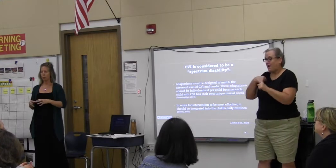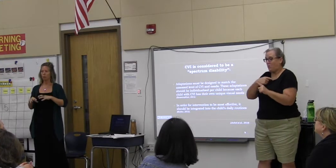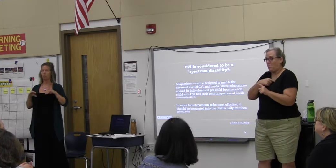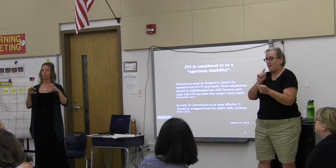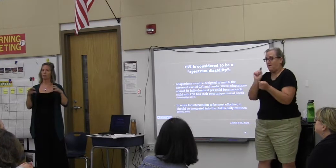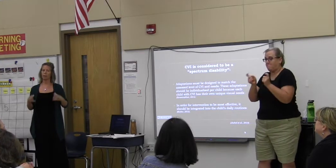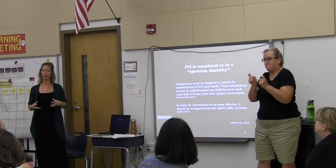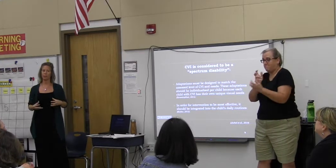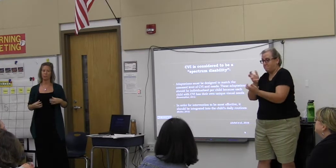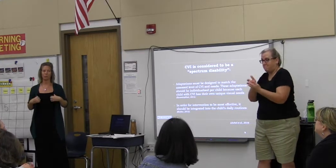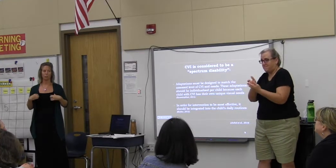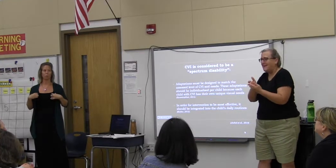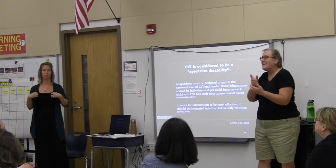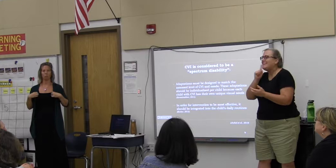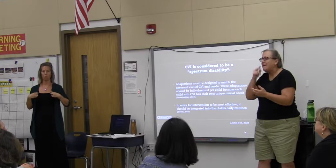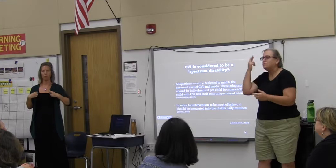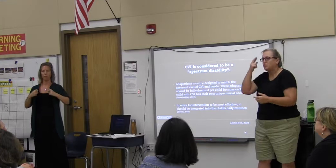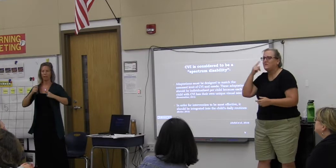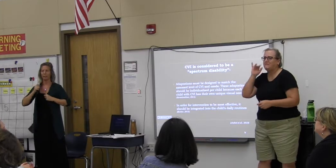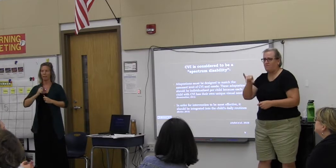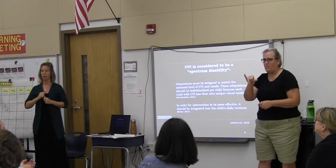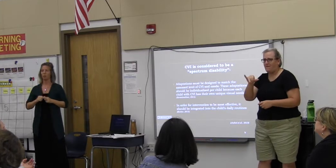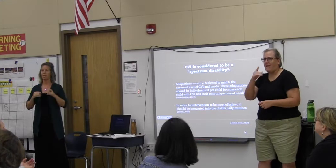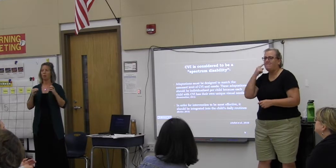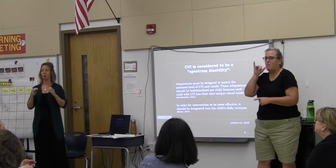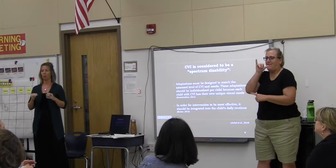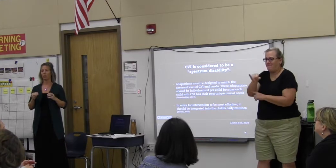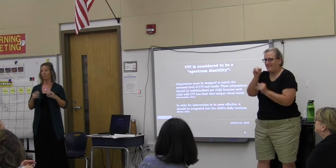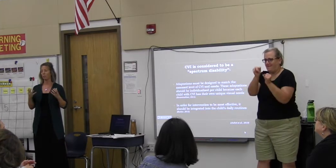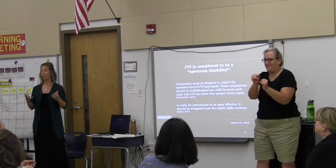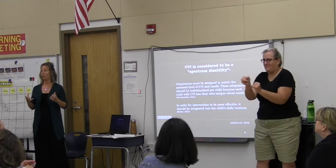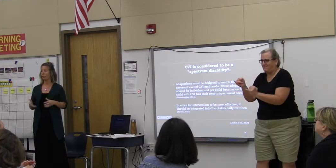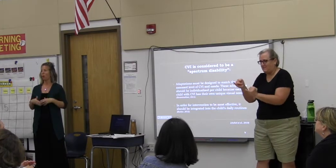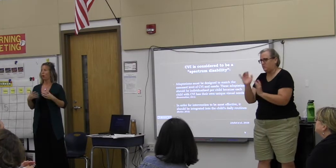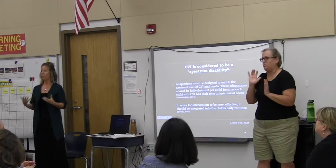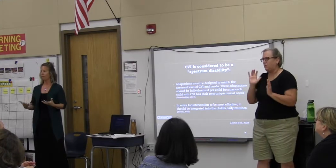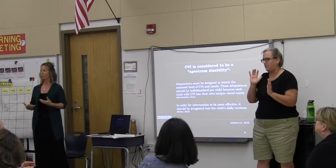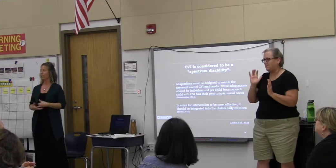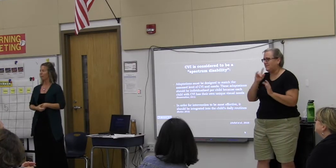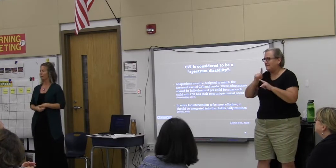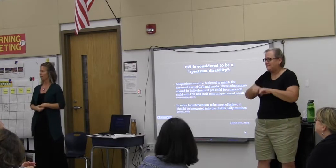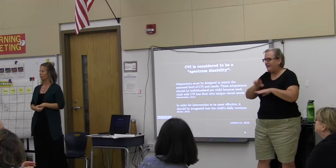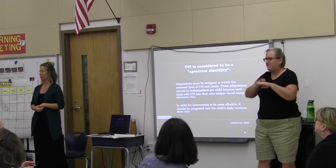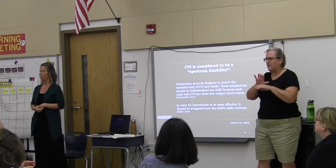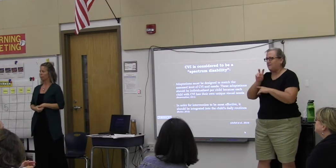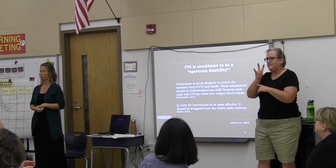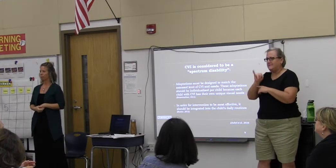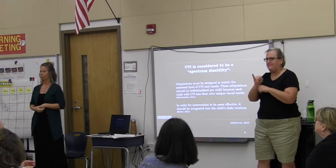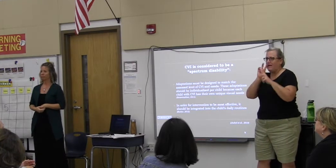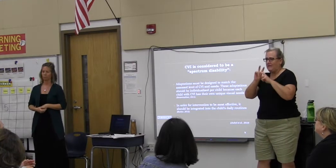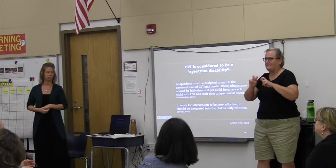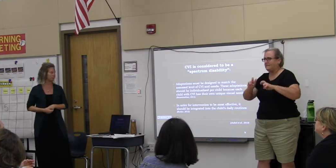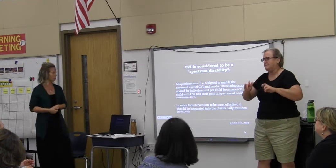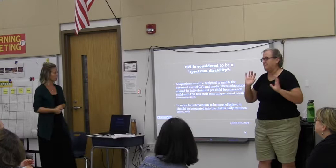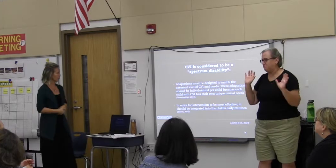very purposeful and it's very individual for that kiddo. And all of it is based on the CVI assessment that we do.